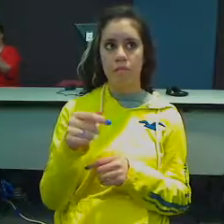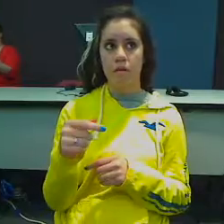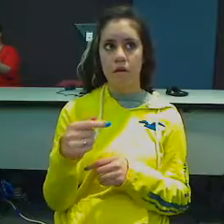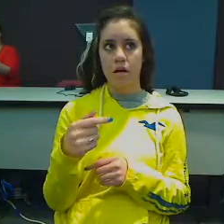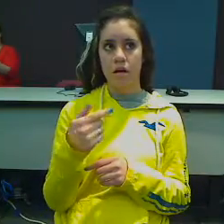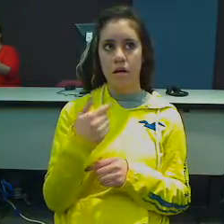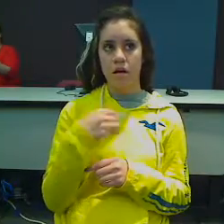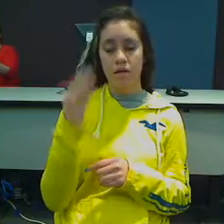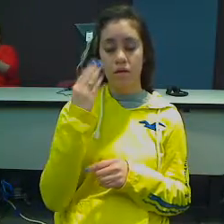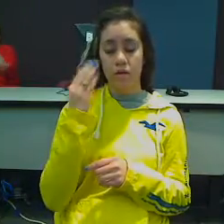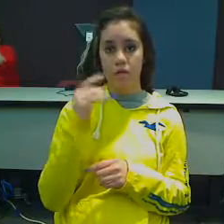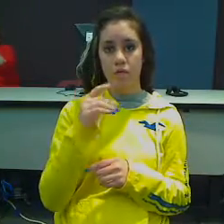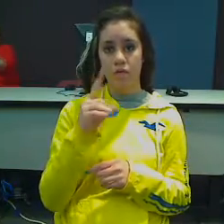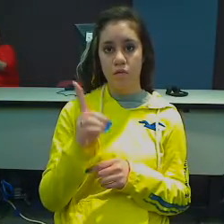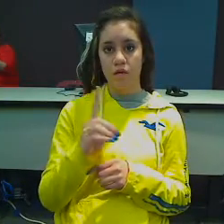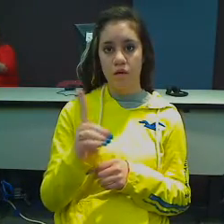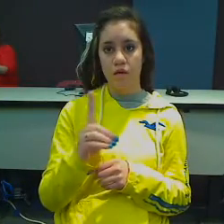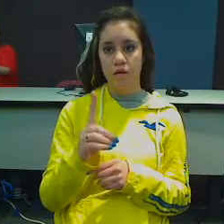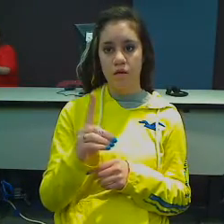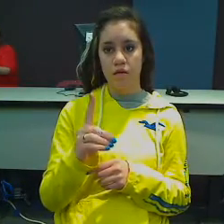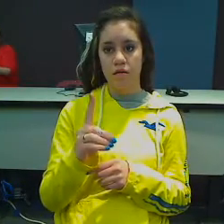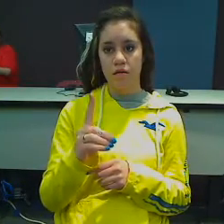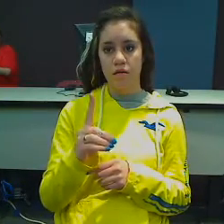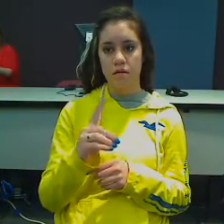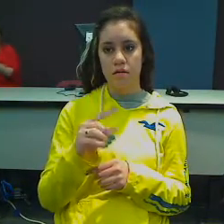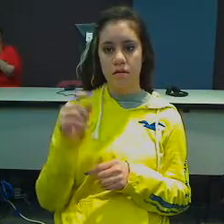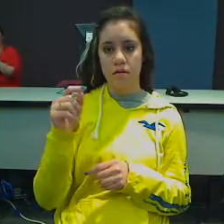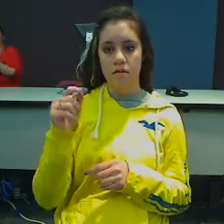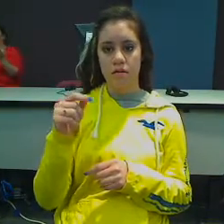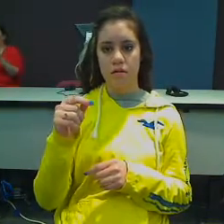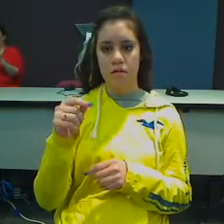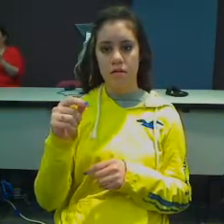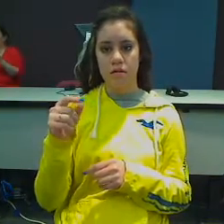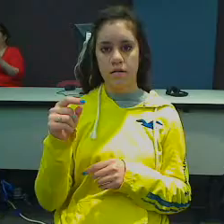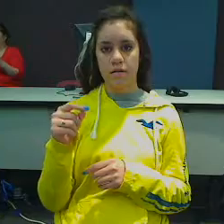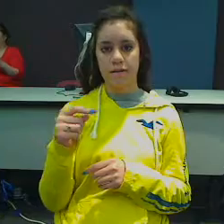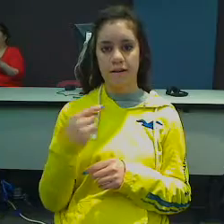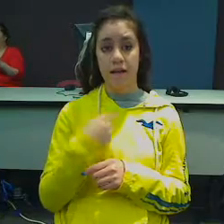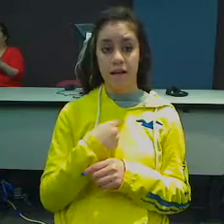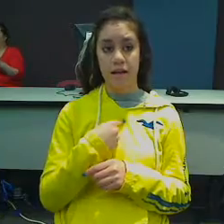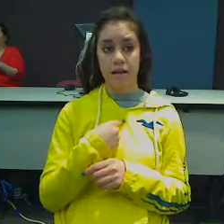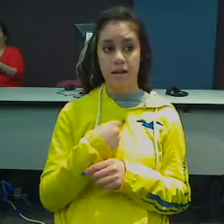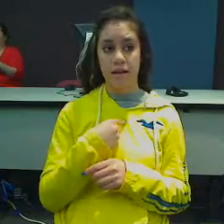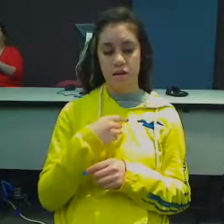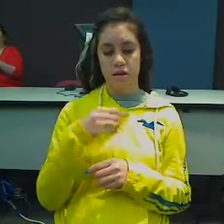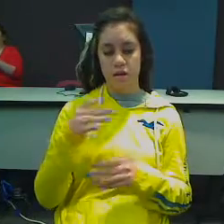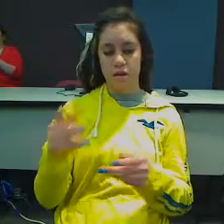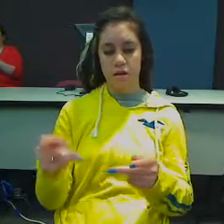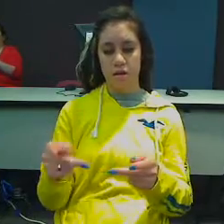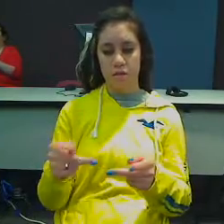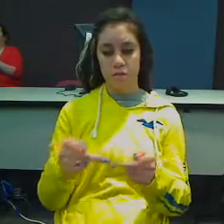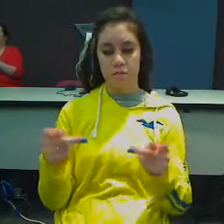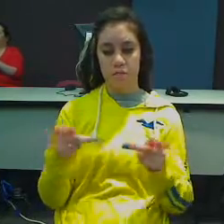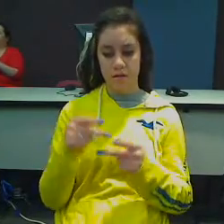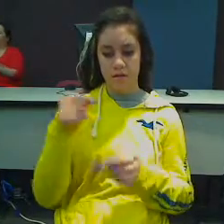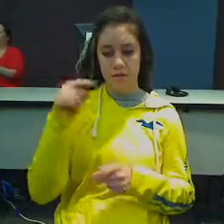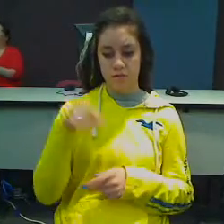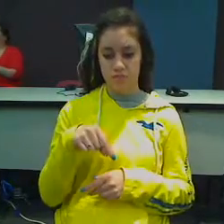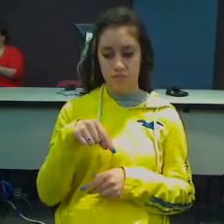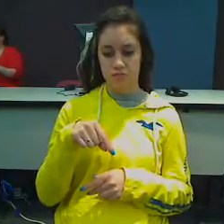information. We're starting from a known spot, where we are. I give them a direction. In this case, I say go down